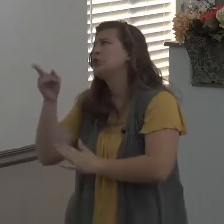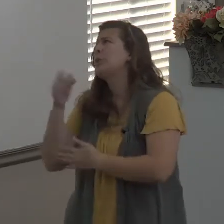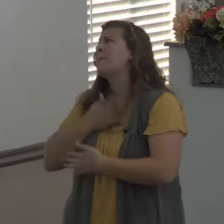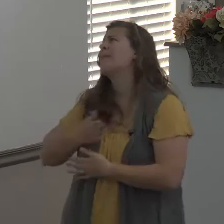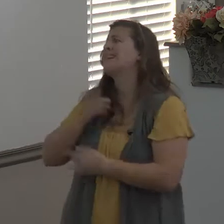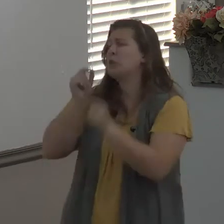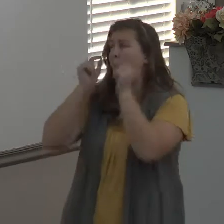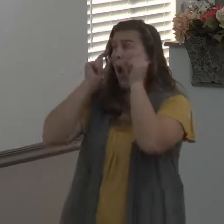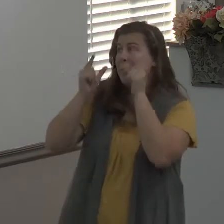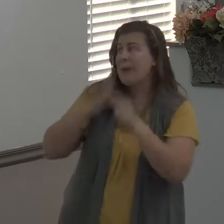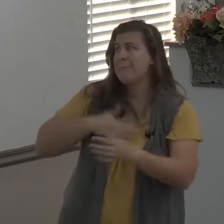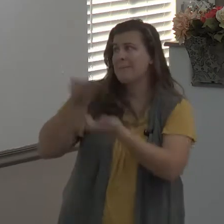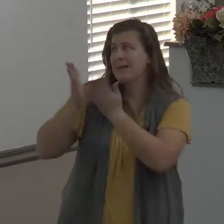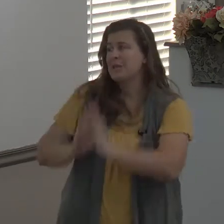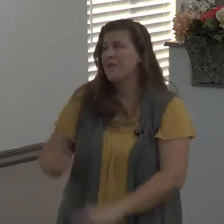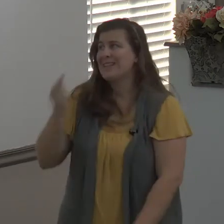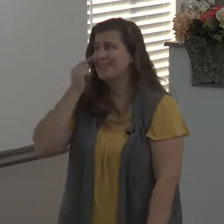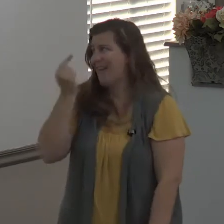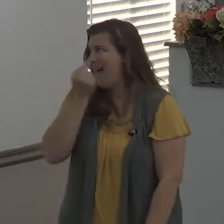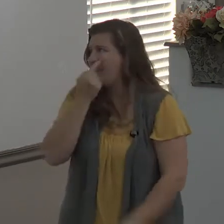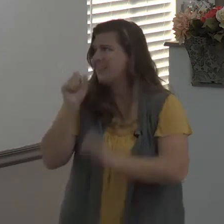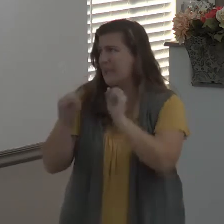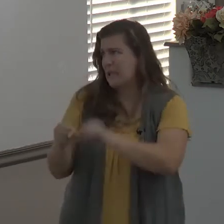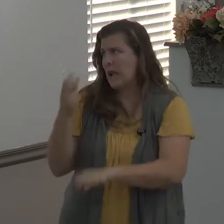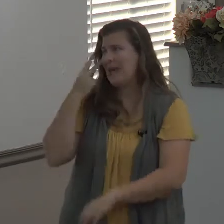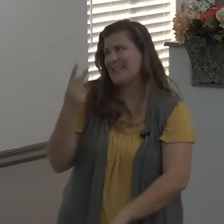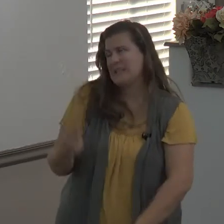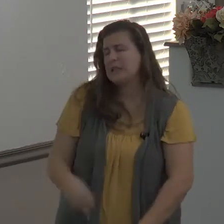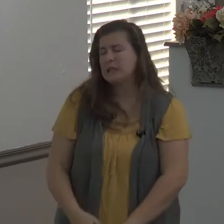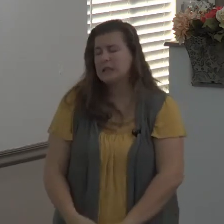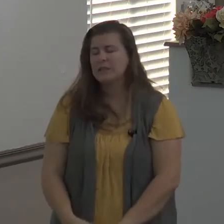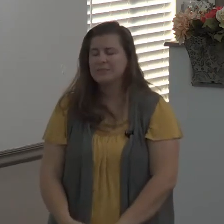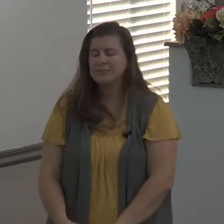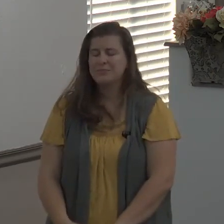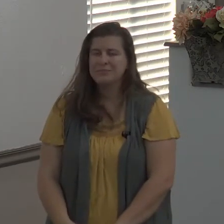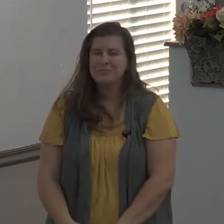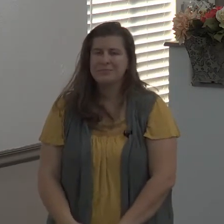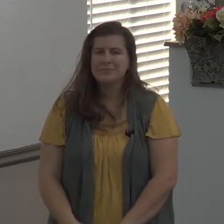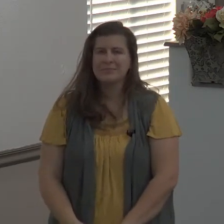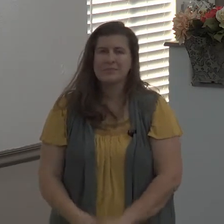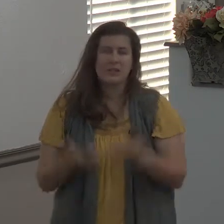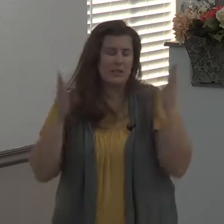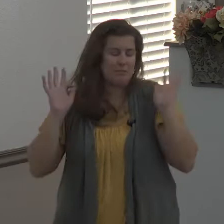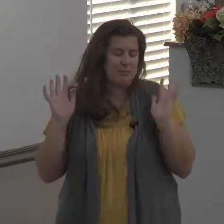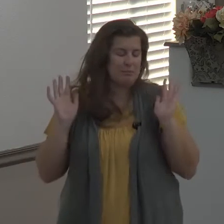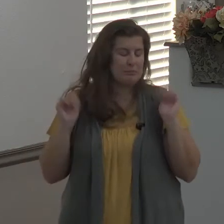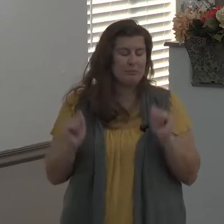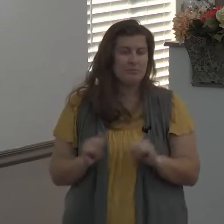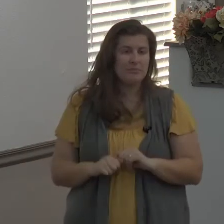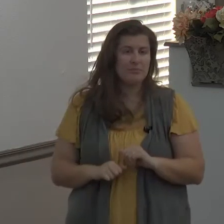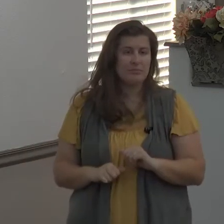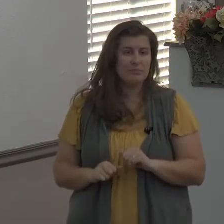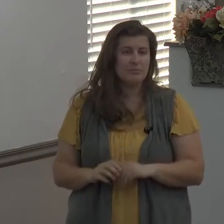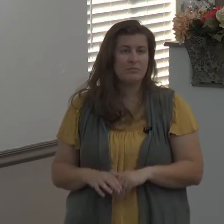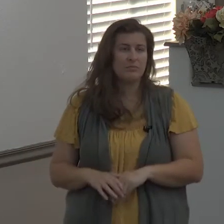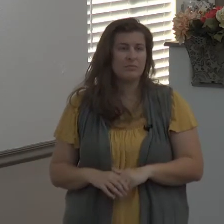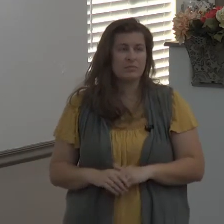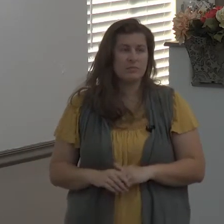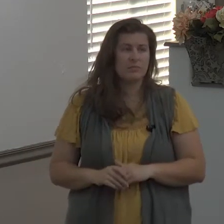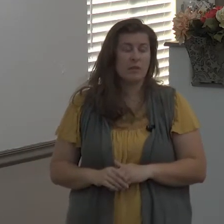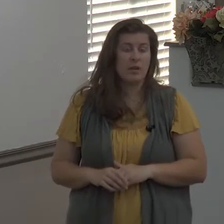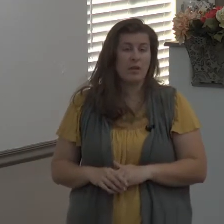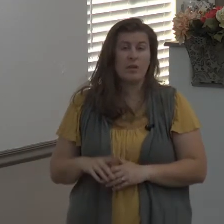says, Elisha prayed and said, "Lord, I pray thee, open his eyes that he may see."